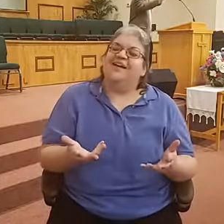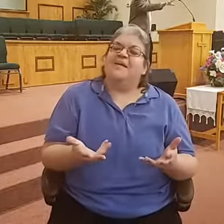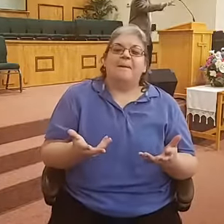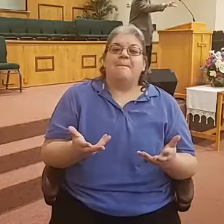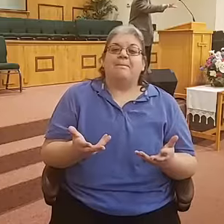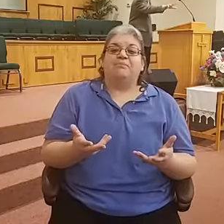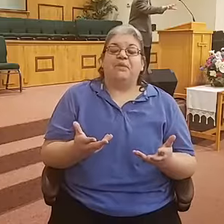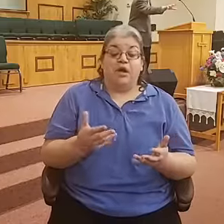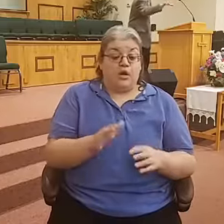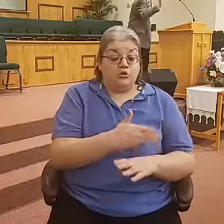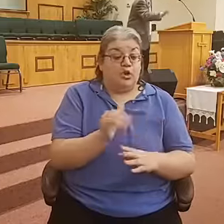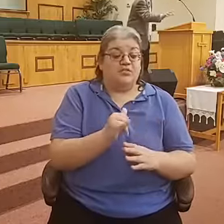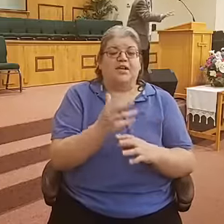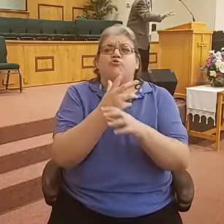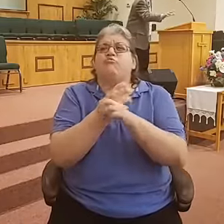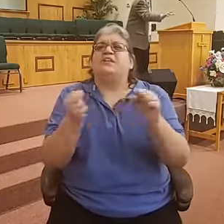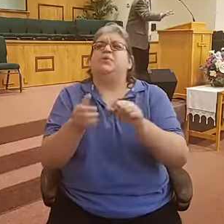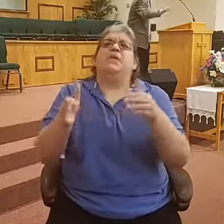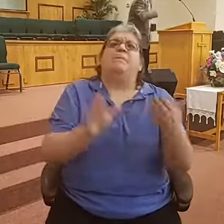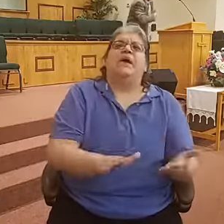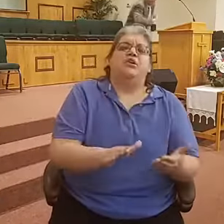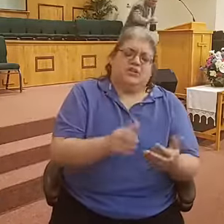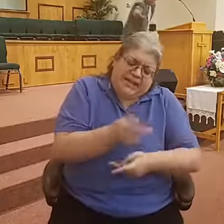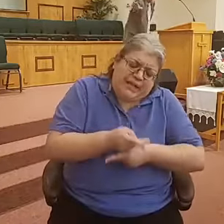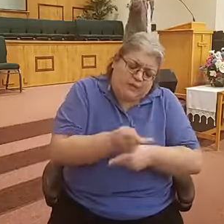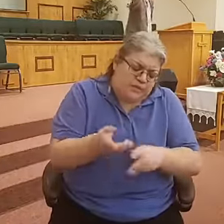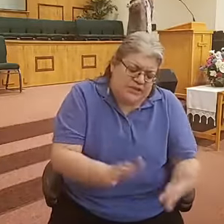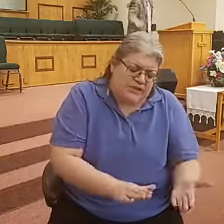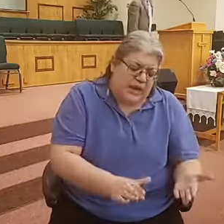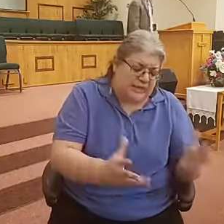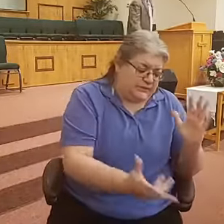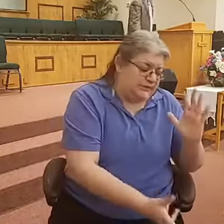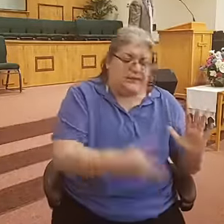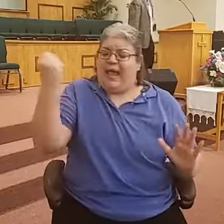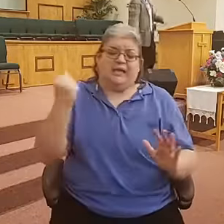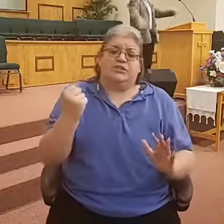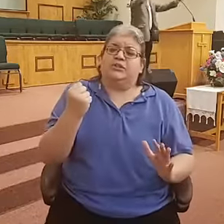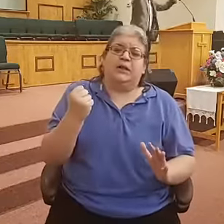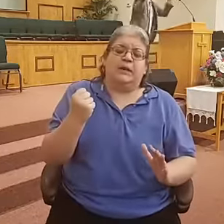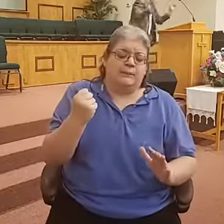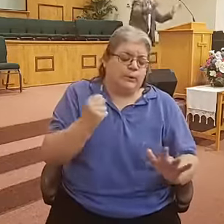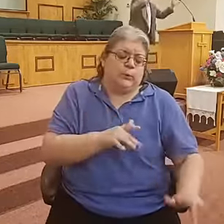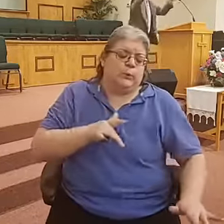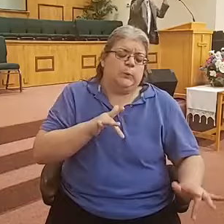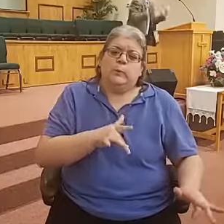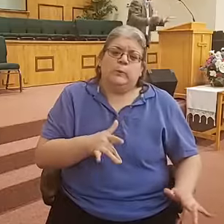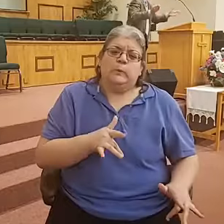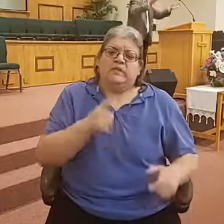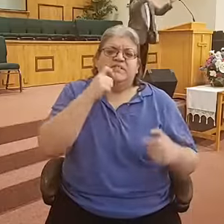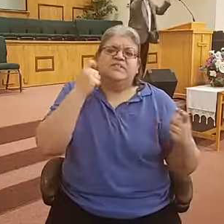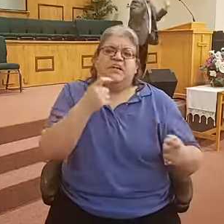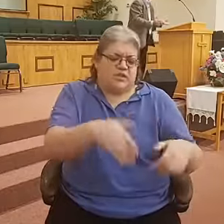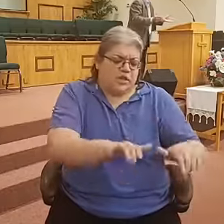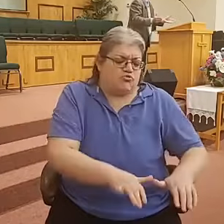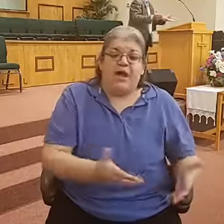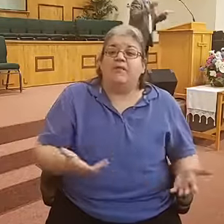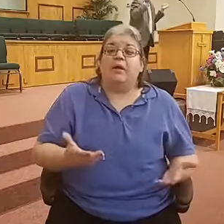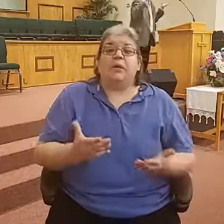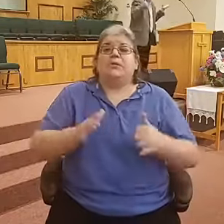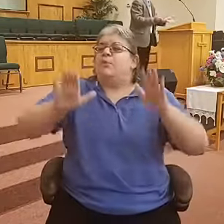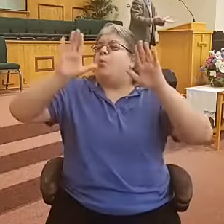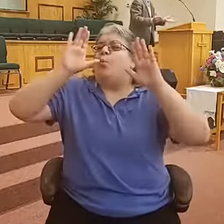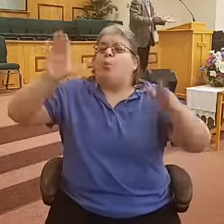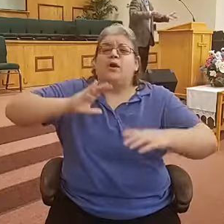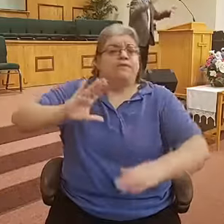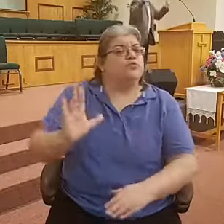songs like Rescue the Perishing, Care for the Dying, Snatch Them in Pity from Sin in the Grave. We wouldn't have some of the great hymn songs